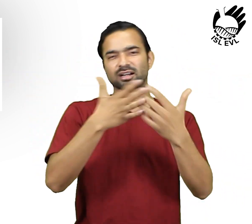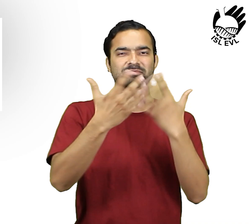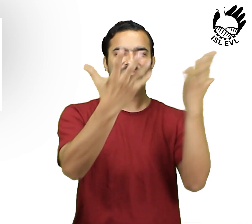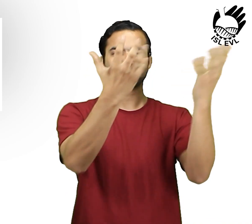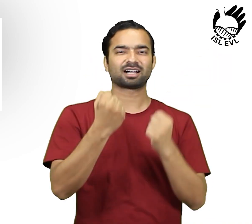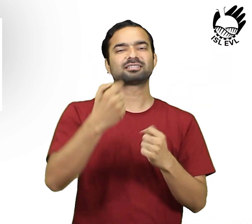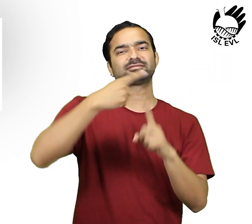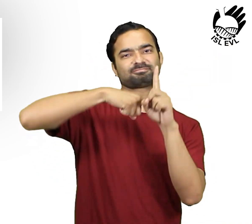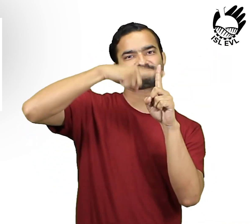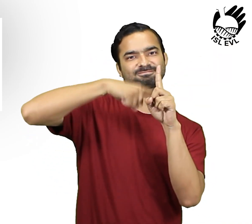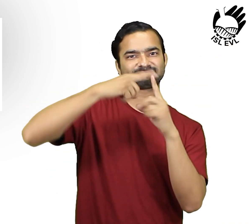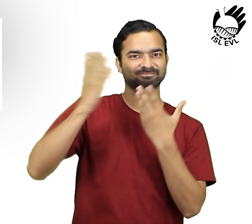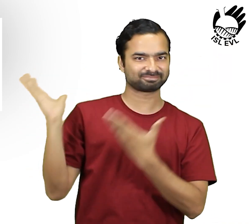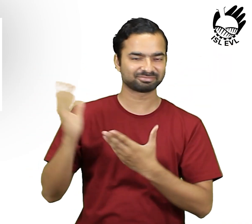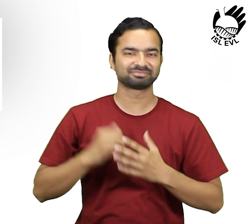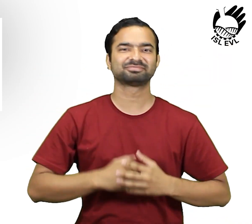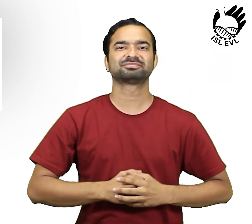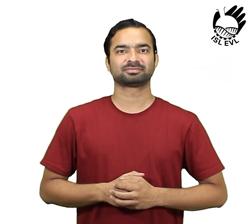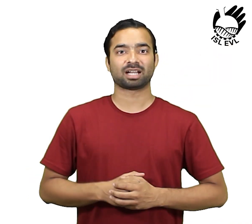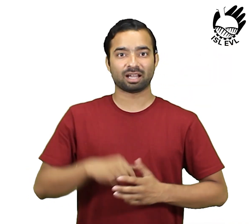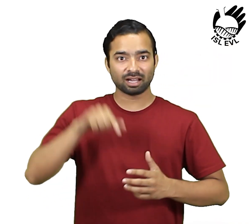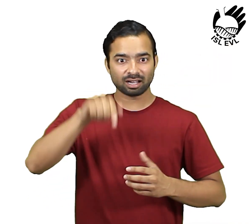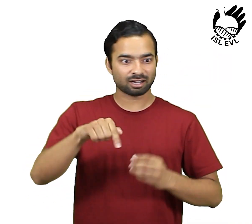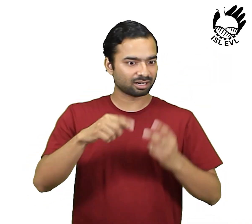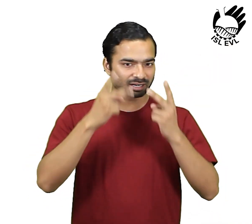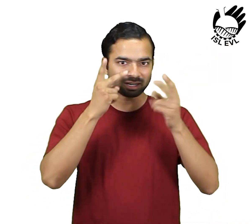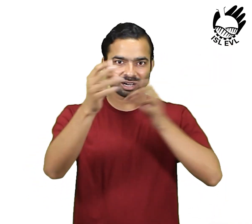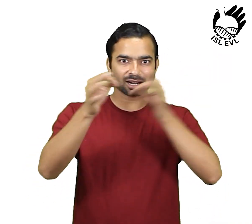Half a cup of each sample is sufficient.